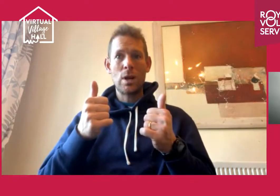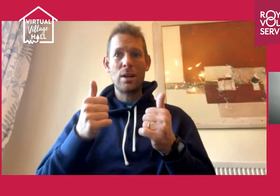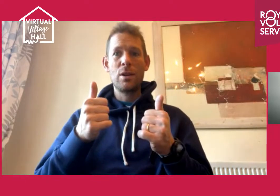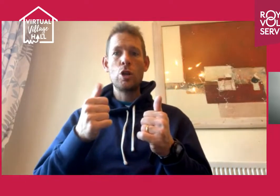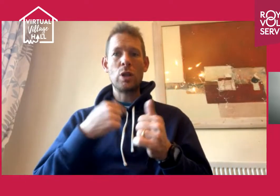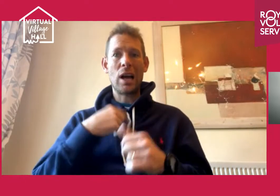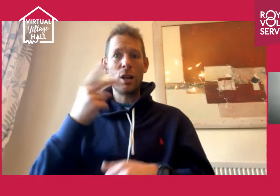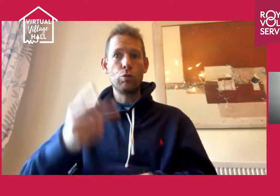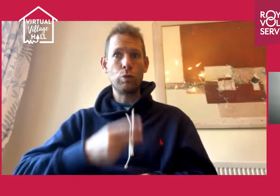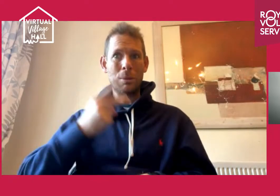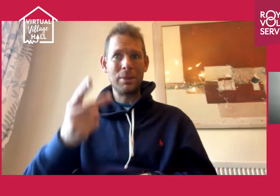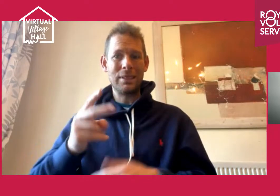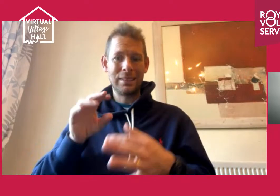Facebook comments will be working again.